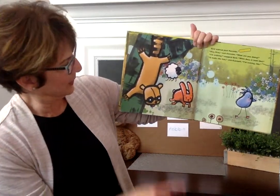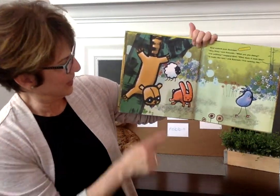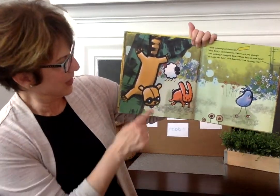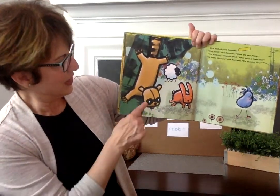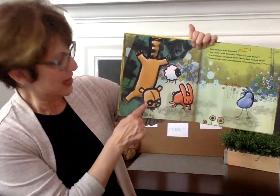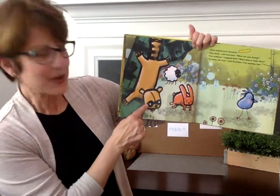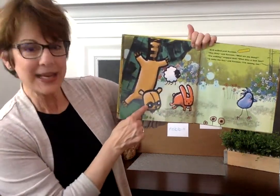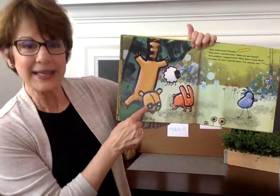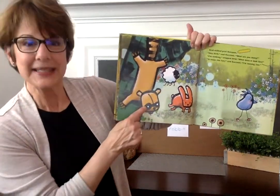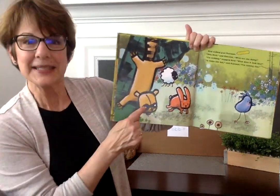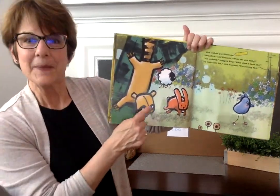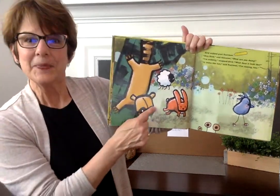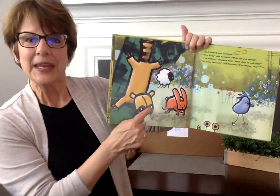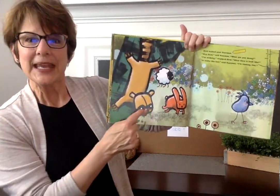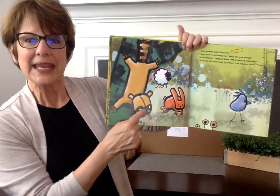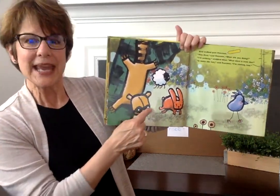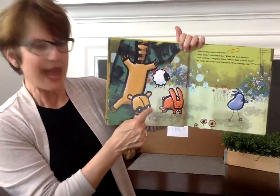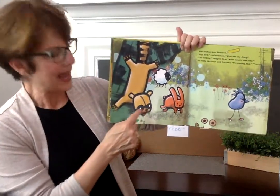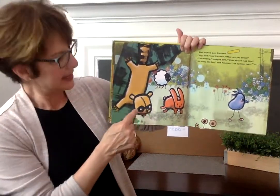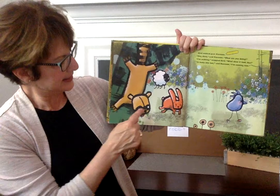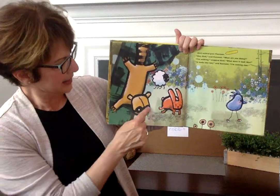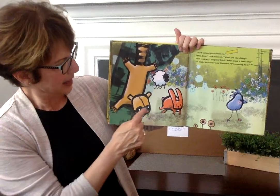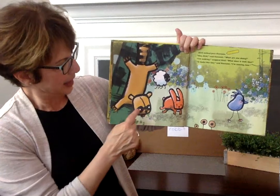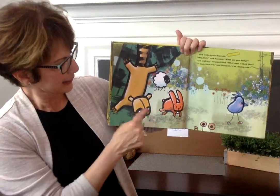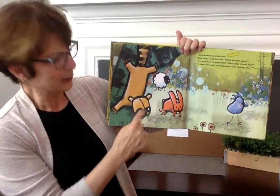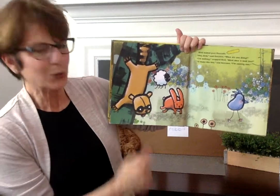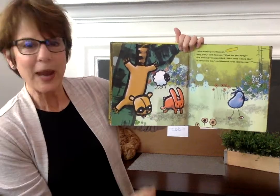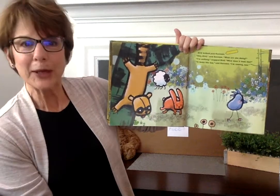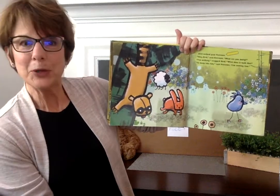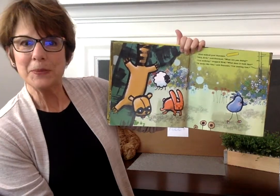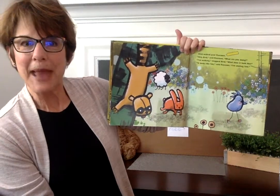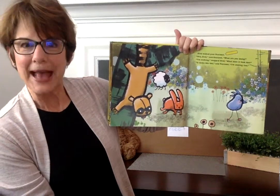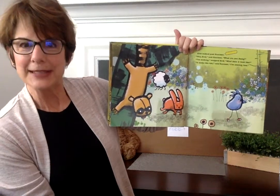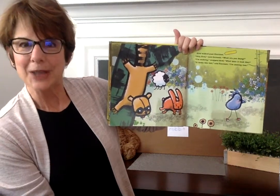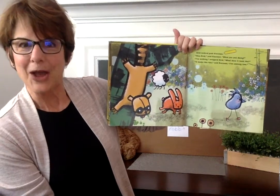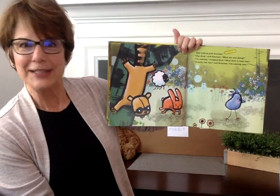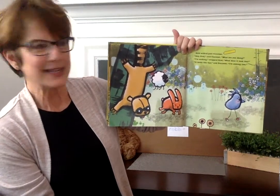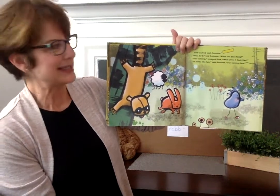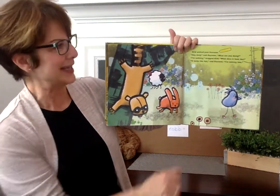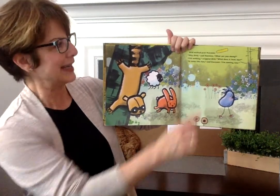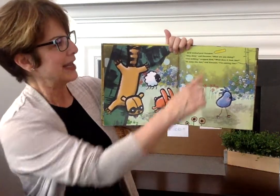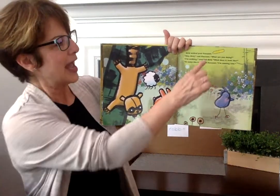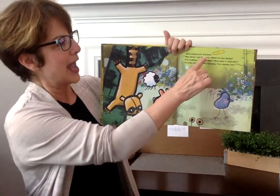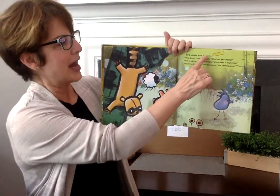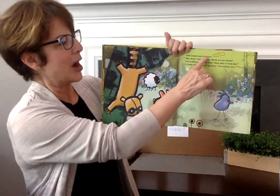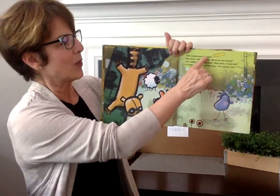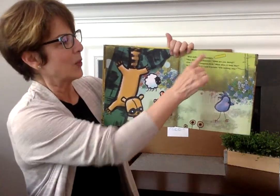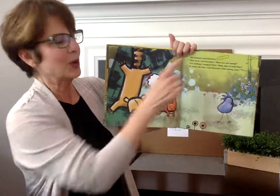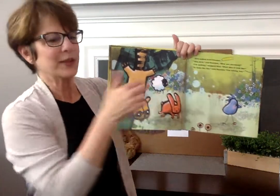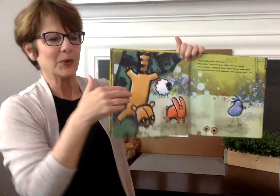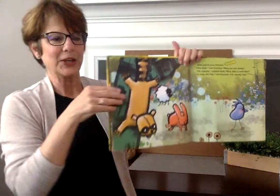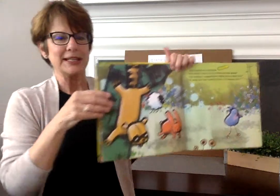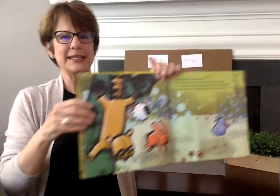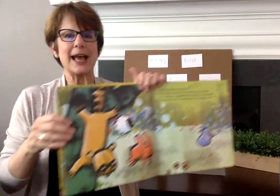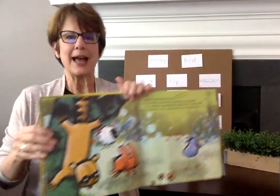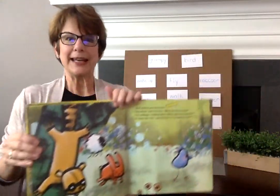raccoon? There he is. He has a little raccoon mask on, doesn't he? And our word that we're going to sign